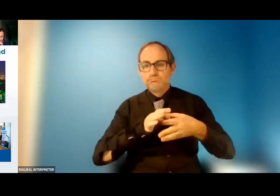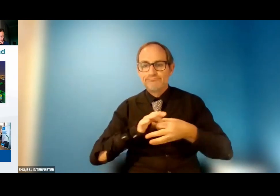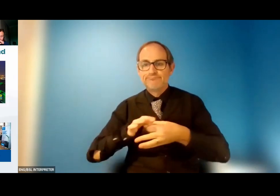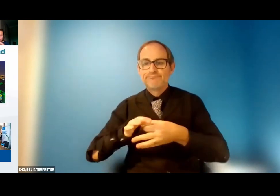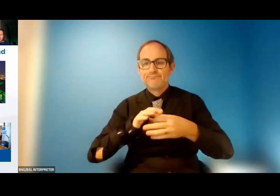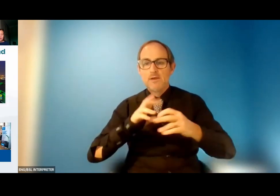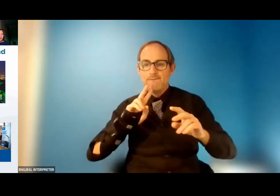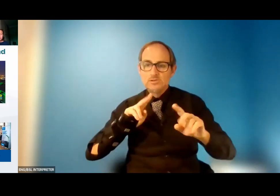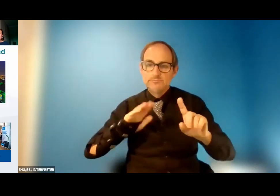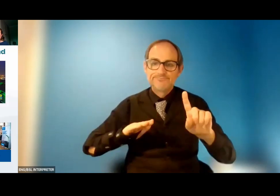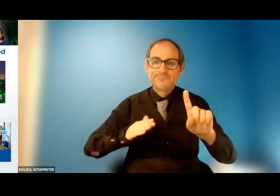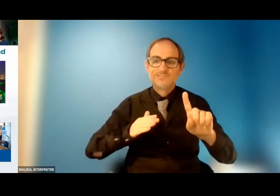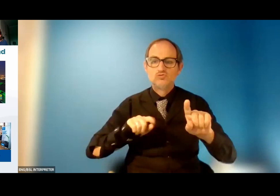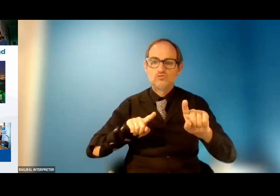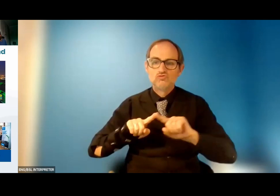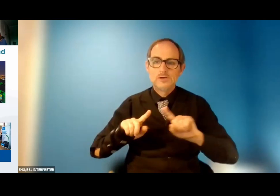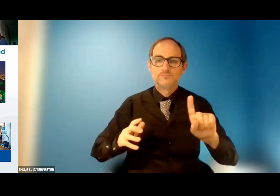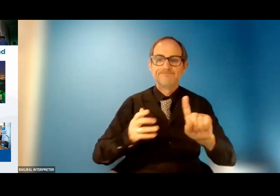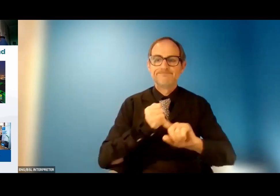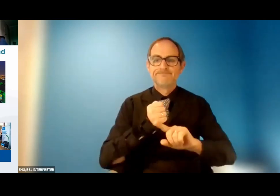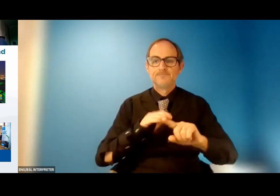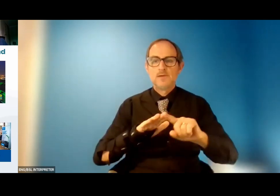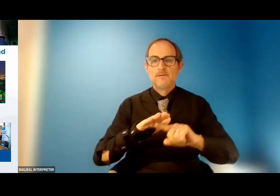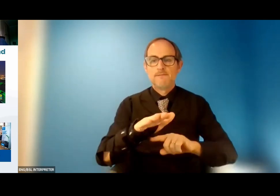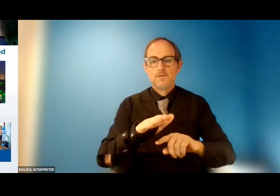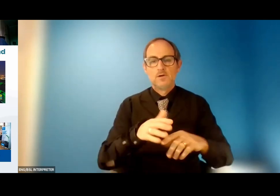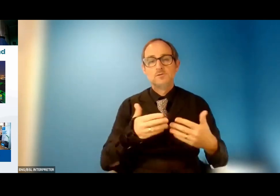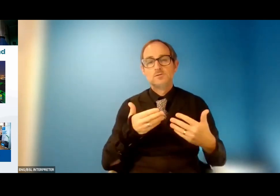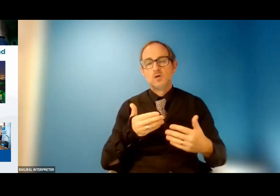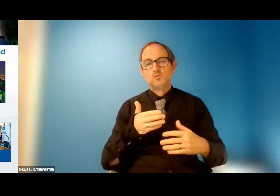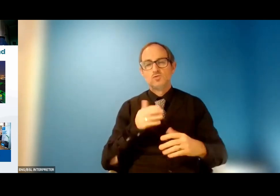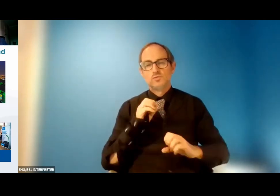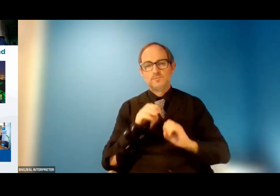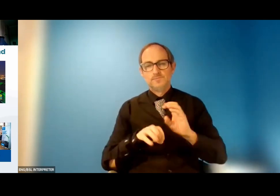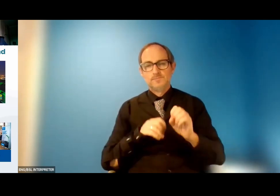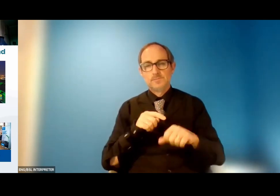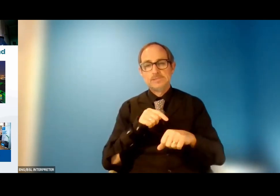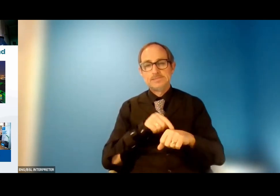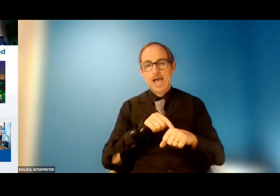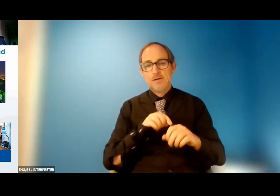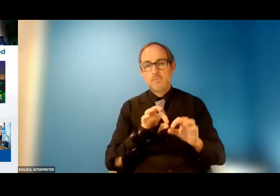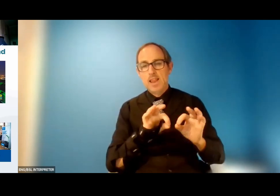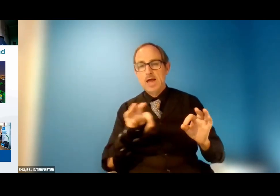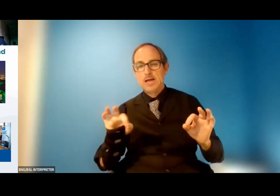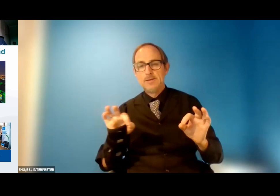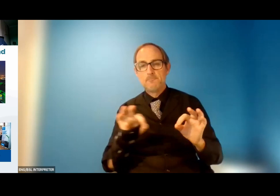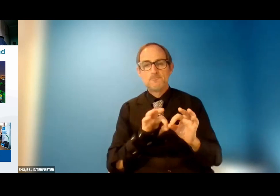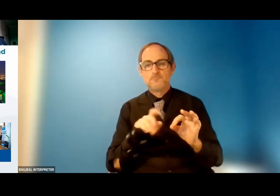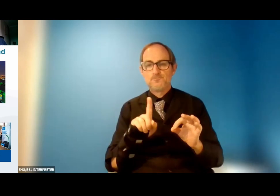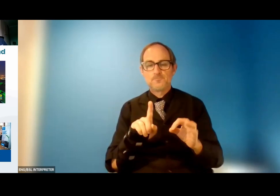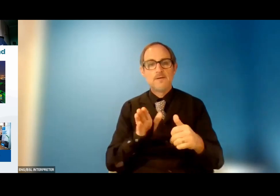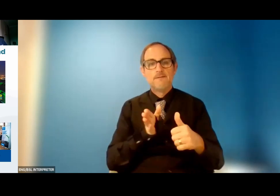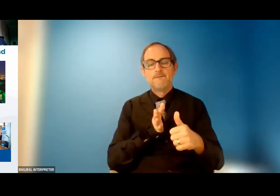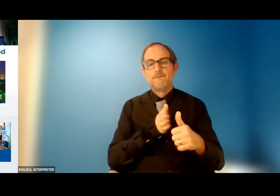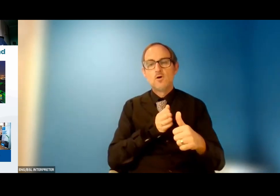together. So just a quick overview of our sort of timeline. And the first thing that we did,